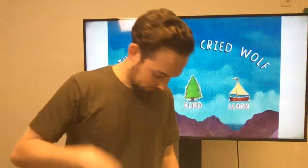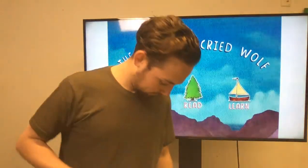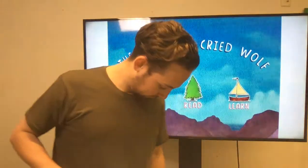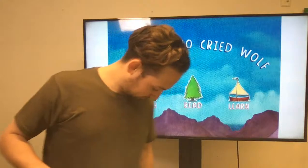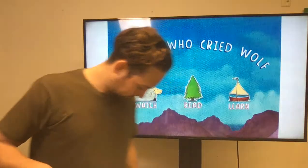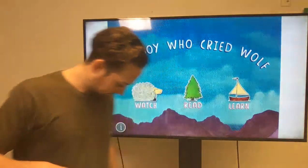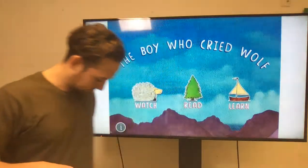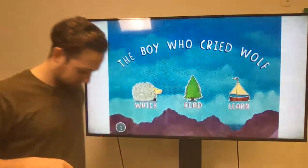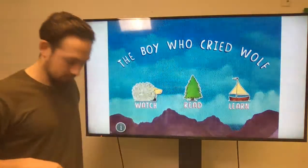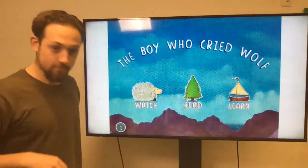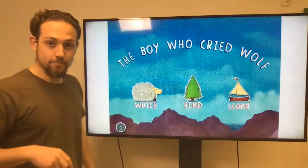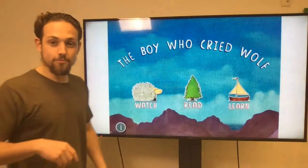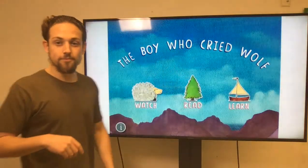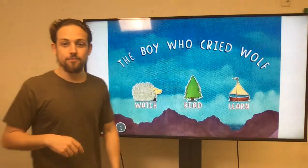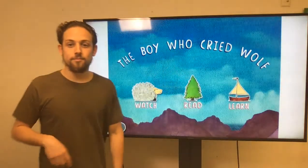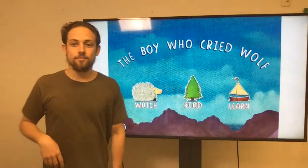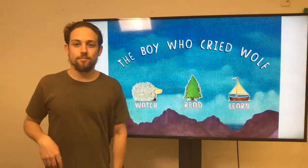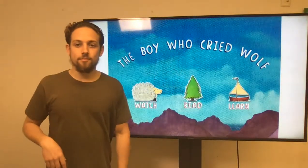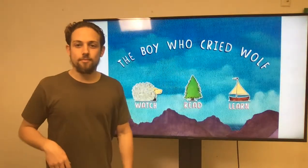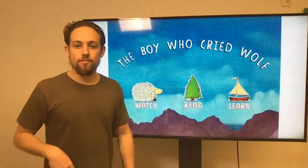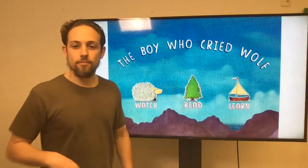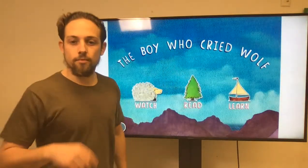See, I just shared my own comment.